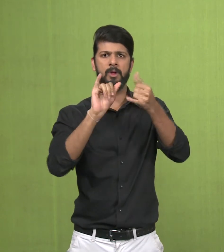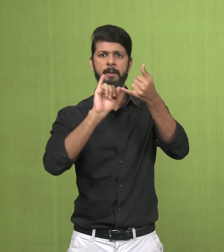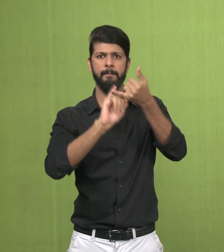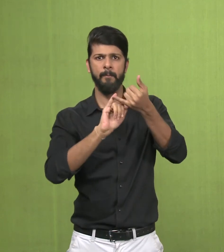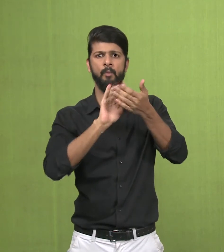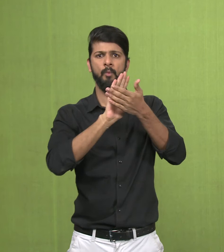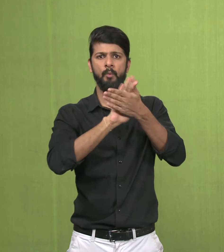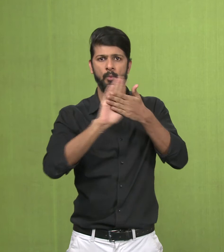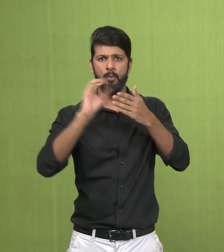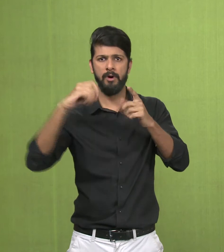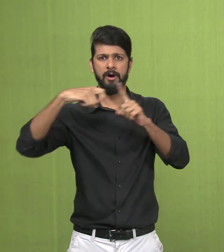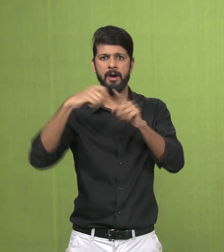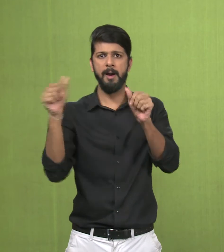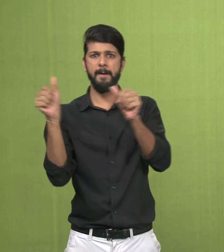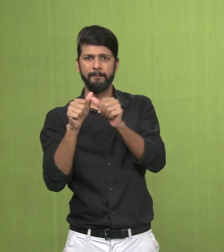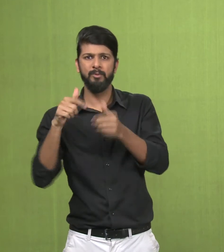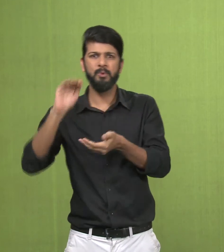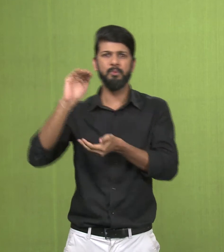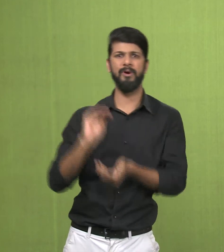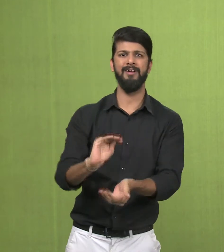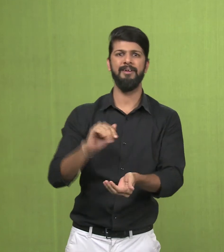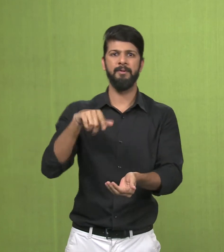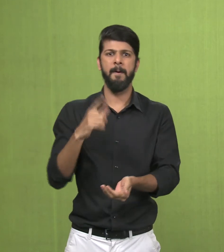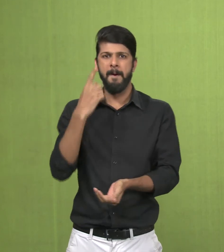His great grandson Ashoka